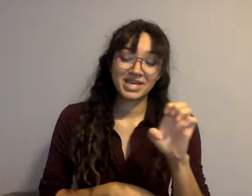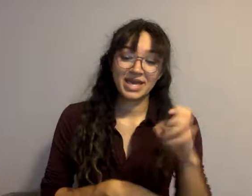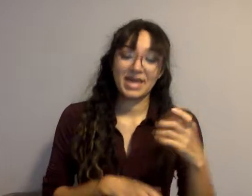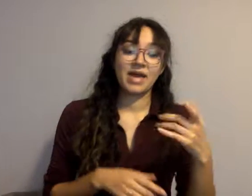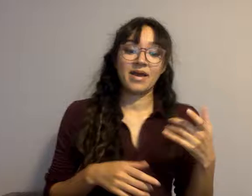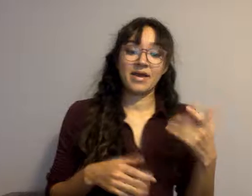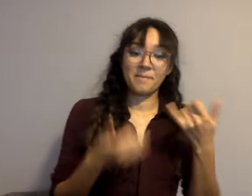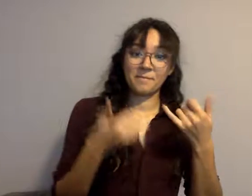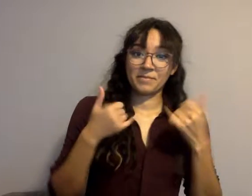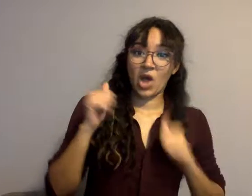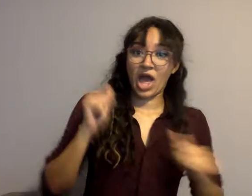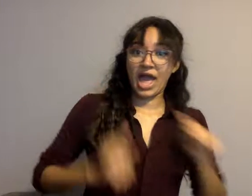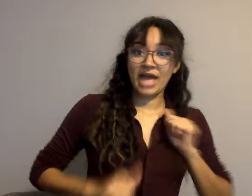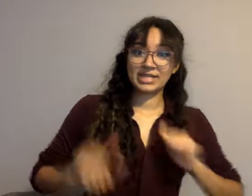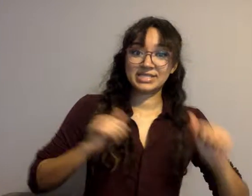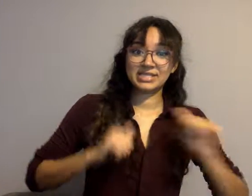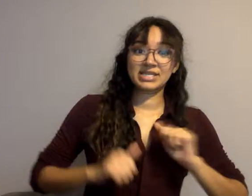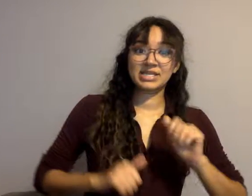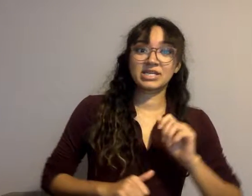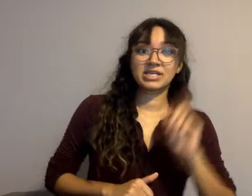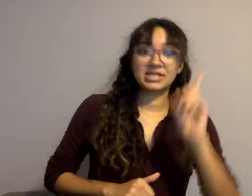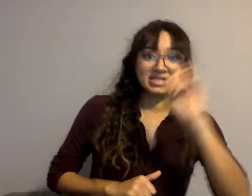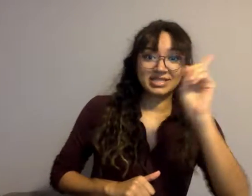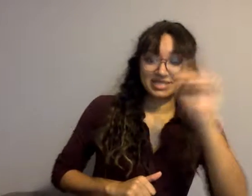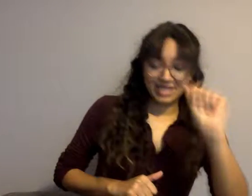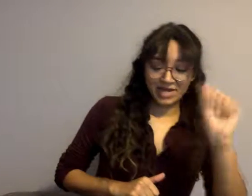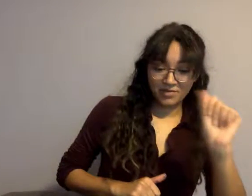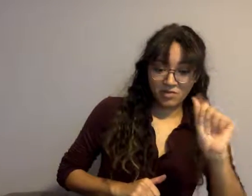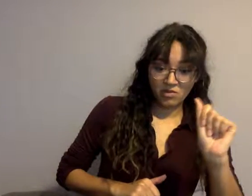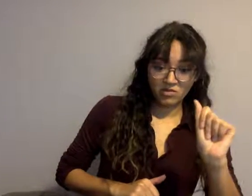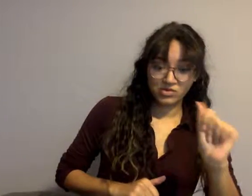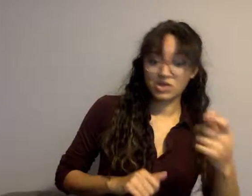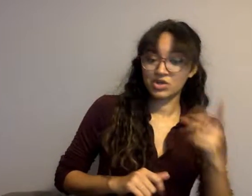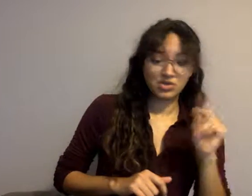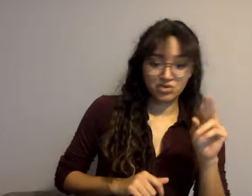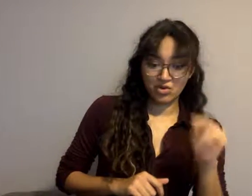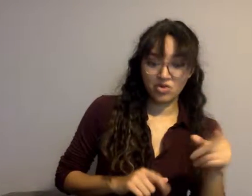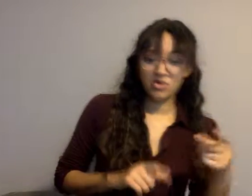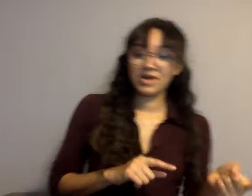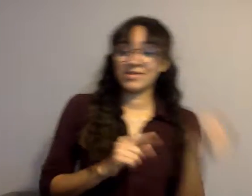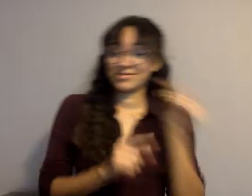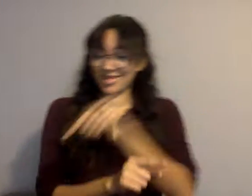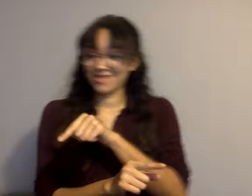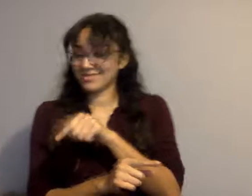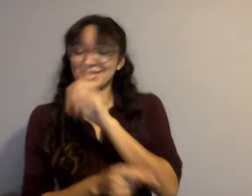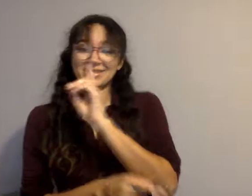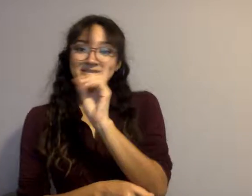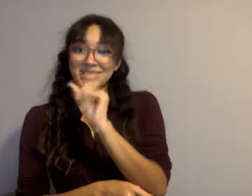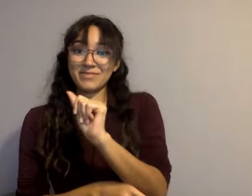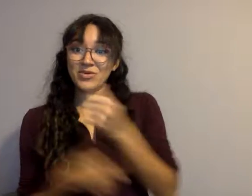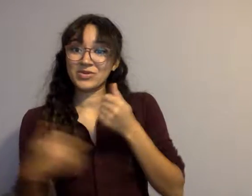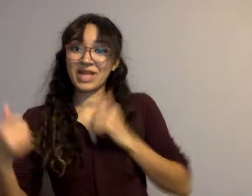The disabled are the large... Yeah, clap for them, man. Come on.